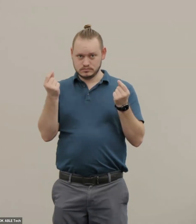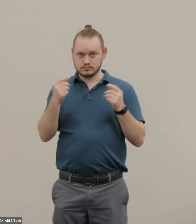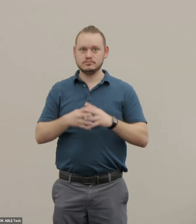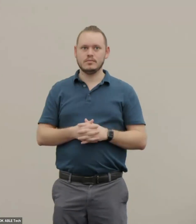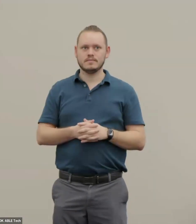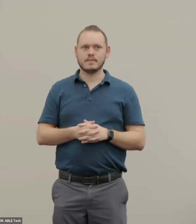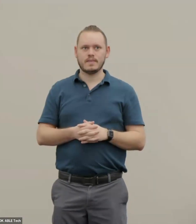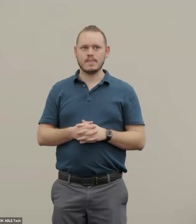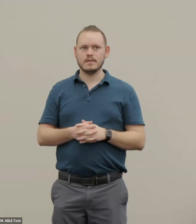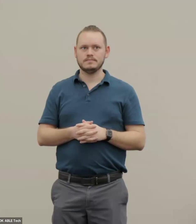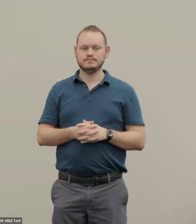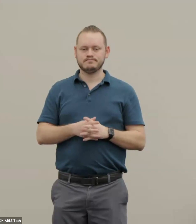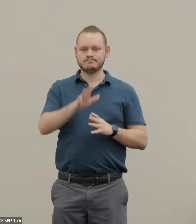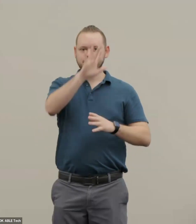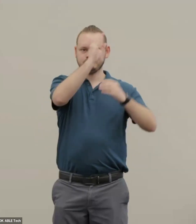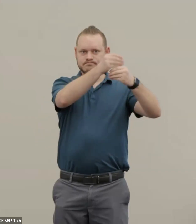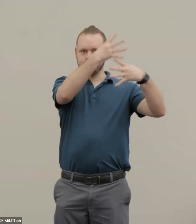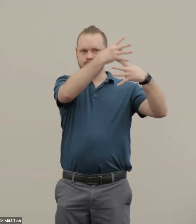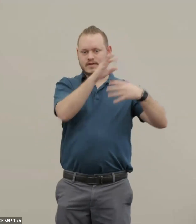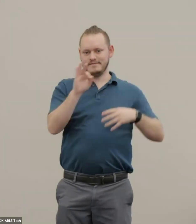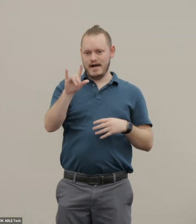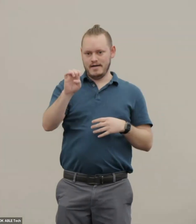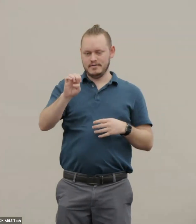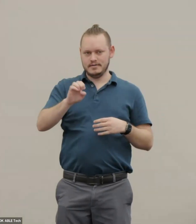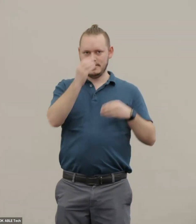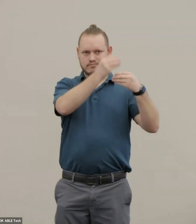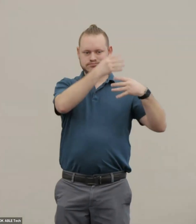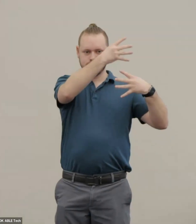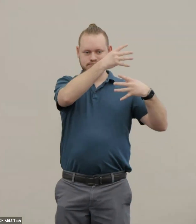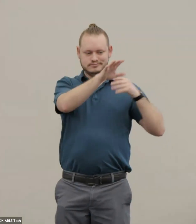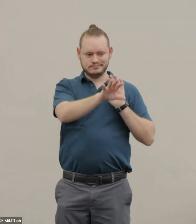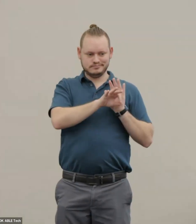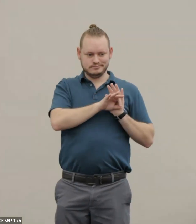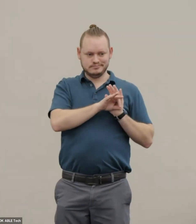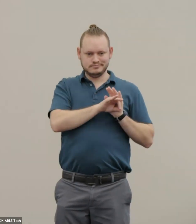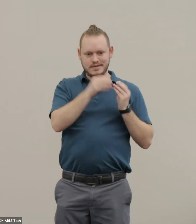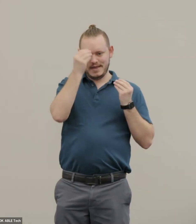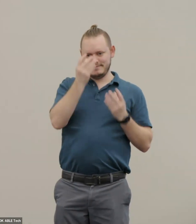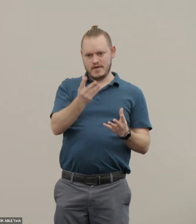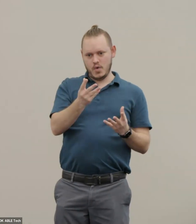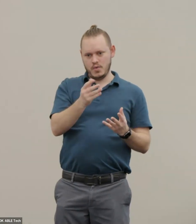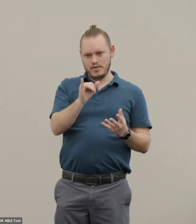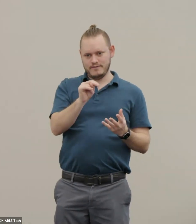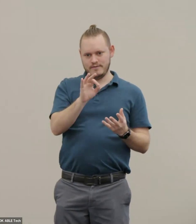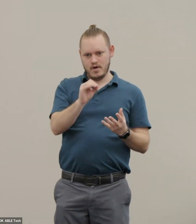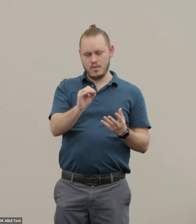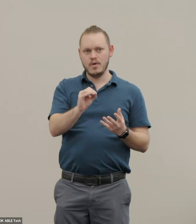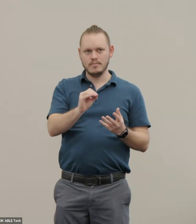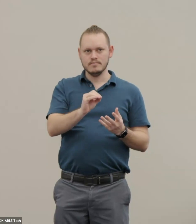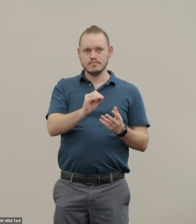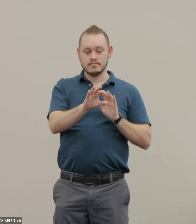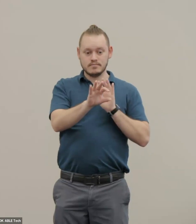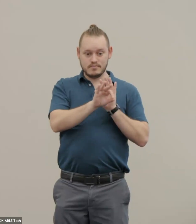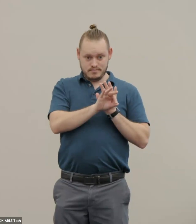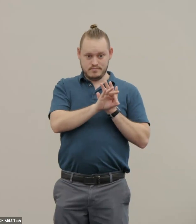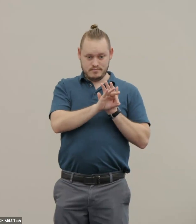to the File menu and you choose Info. And when you do